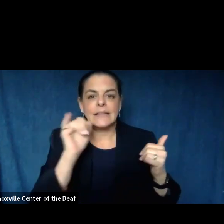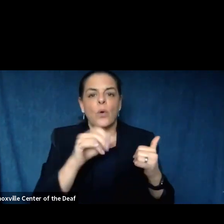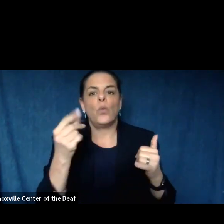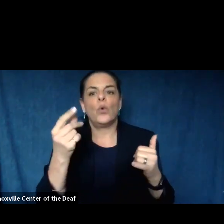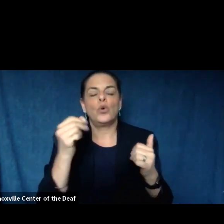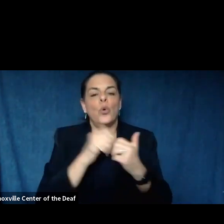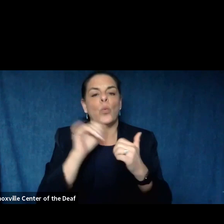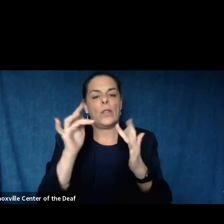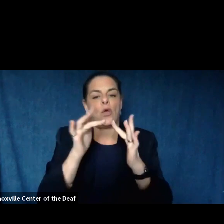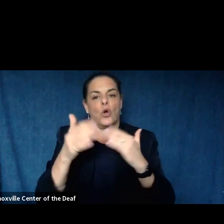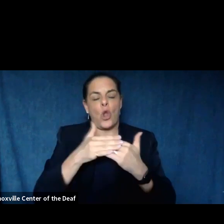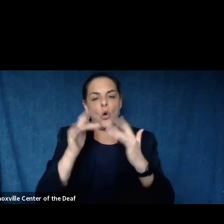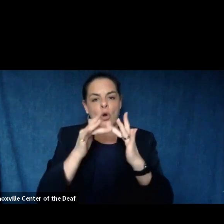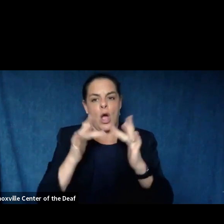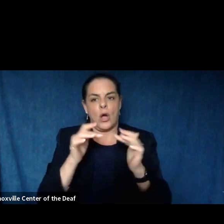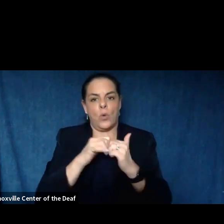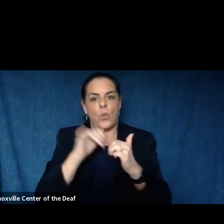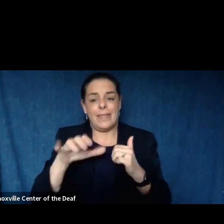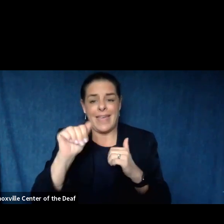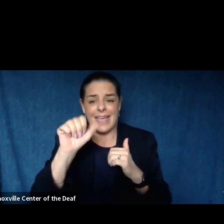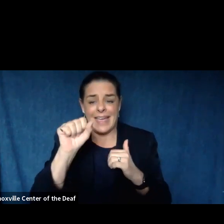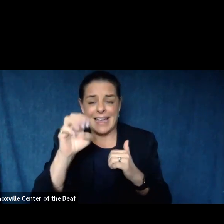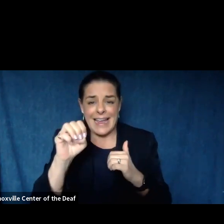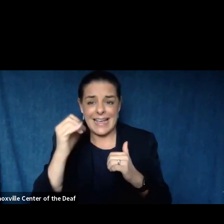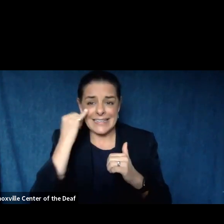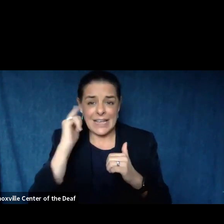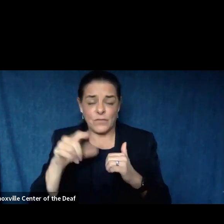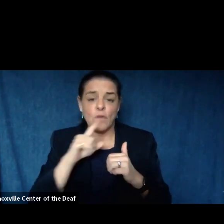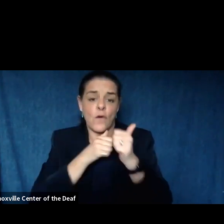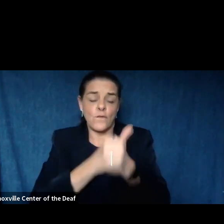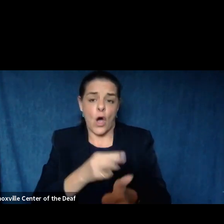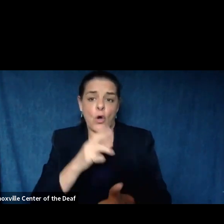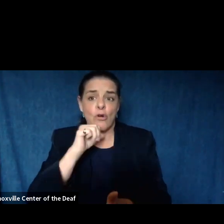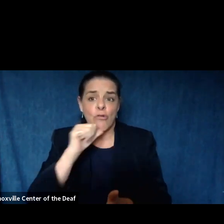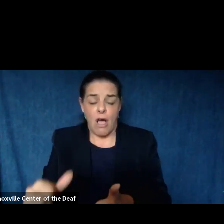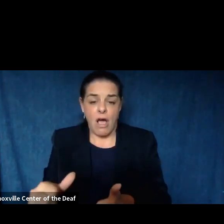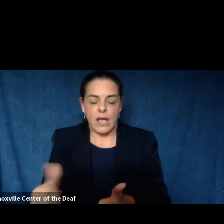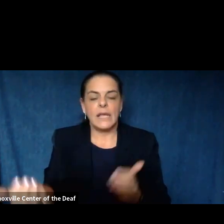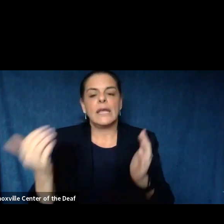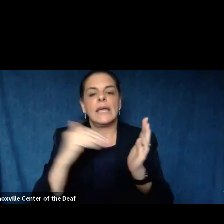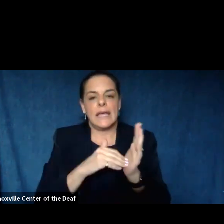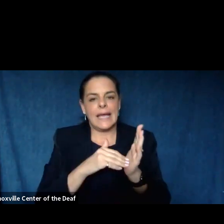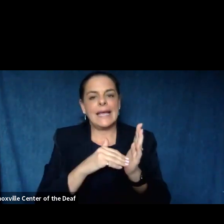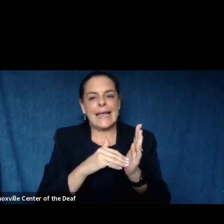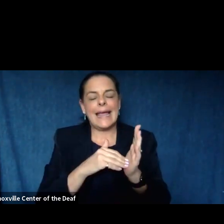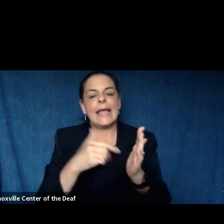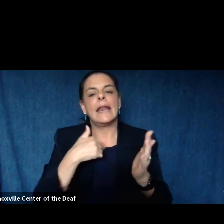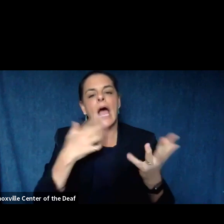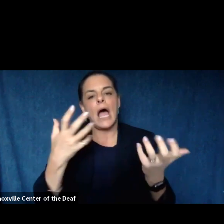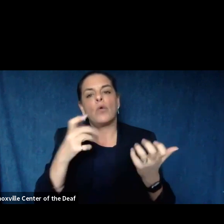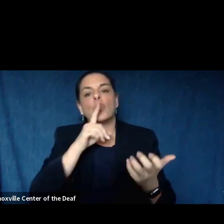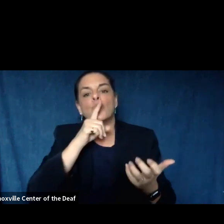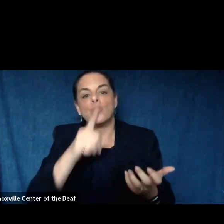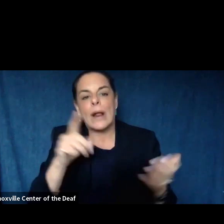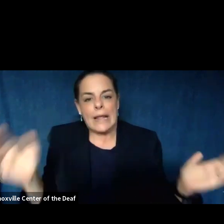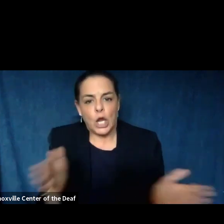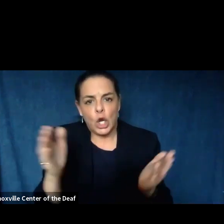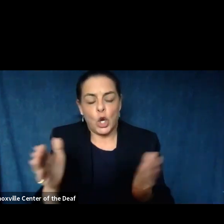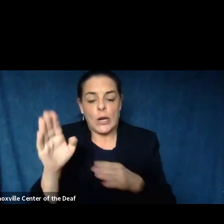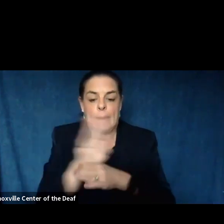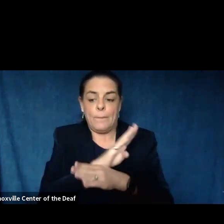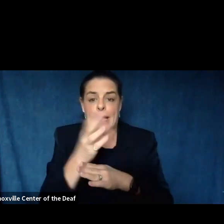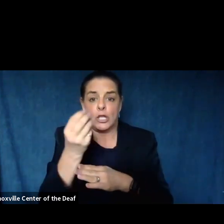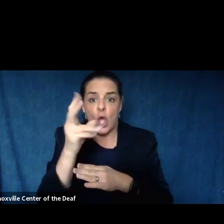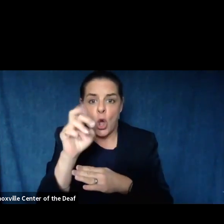that case, whether those are going to be, or whether those are followed or not. And again, you know, I want to really encourage business owners